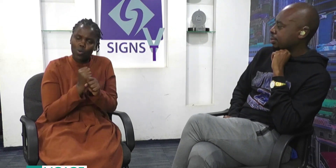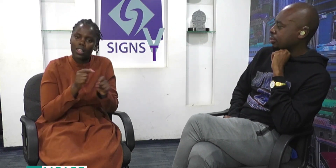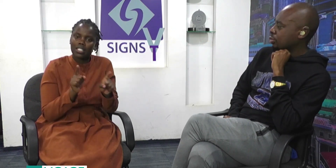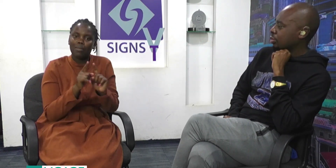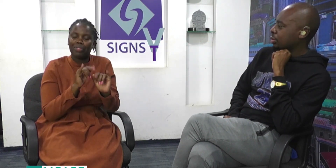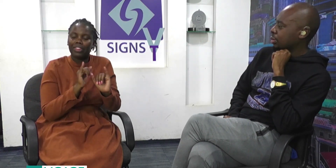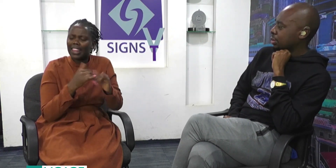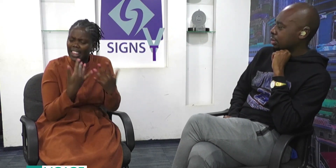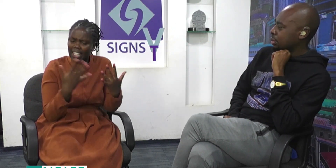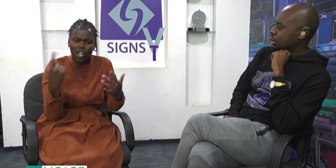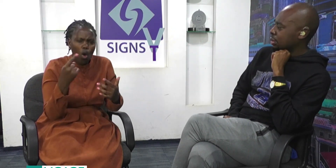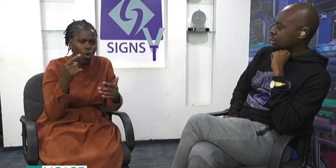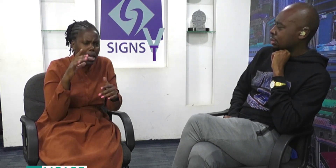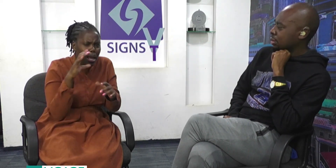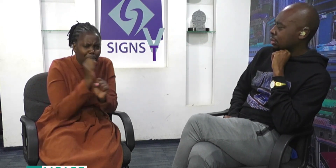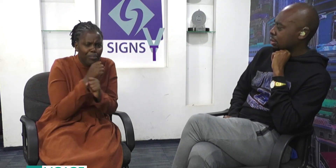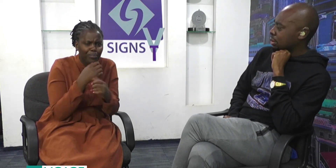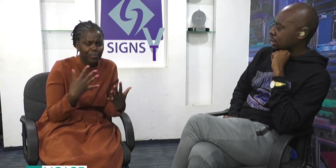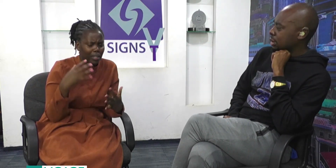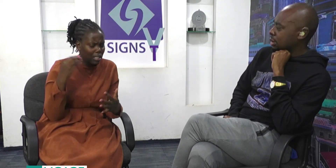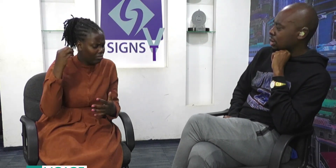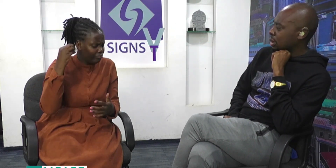We can do anything and we can do everything,